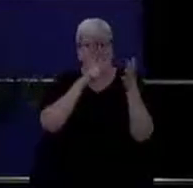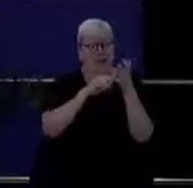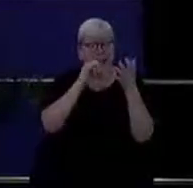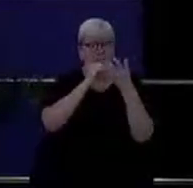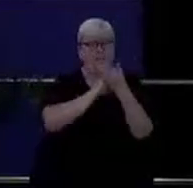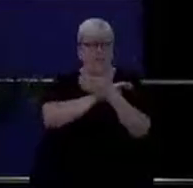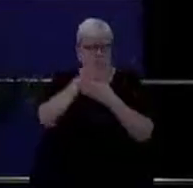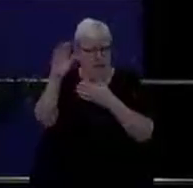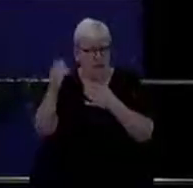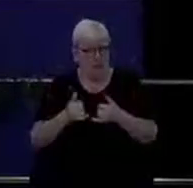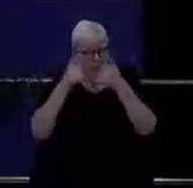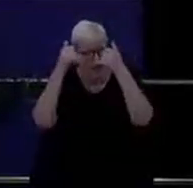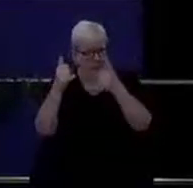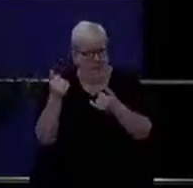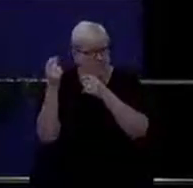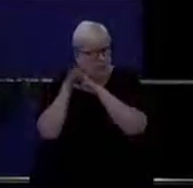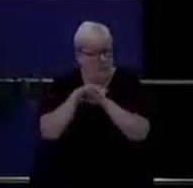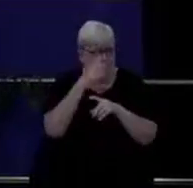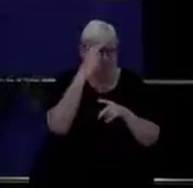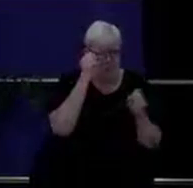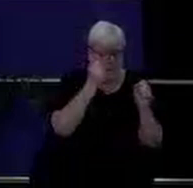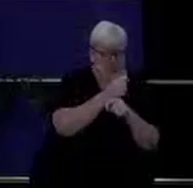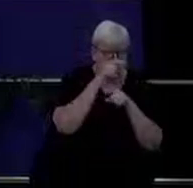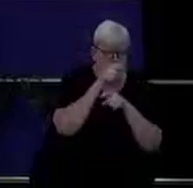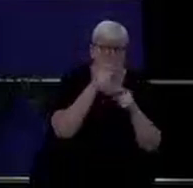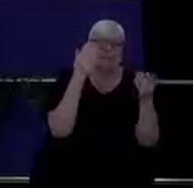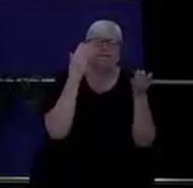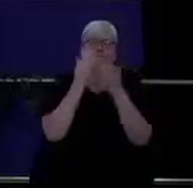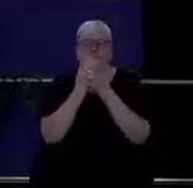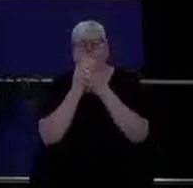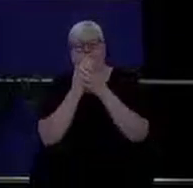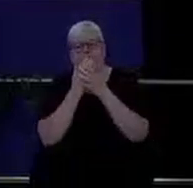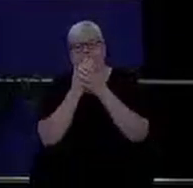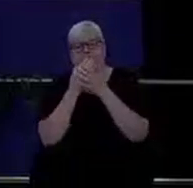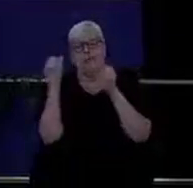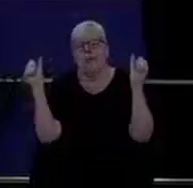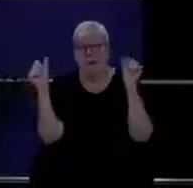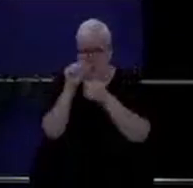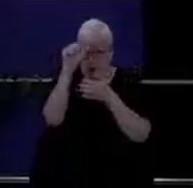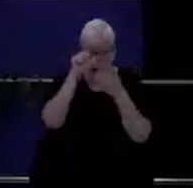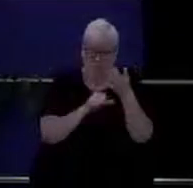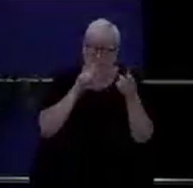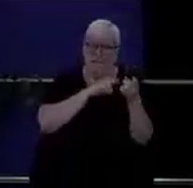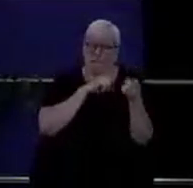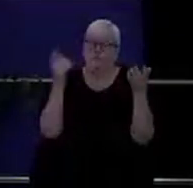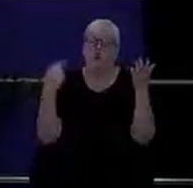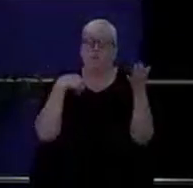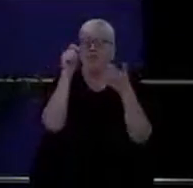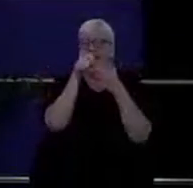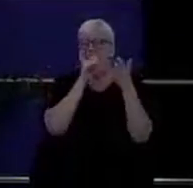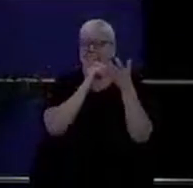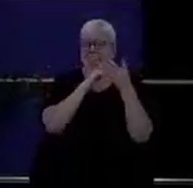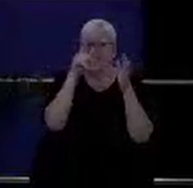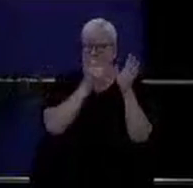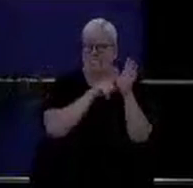did there. Nan Shepherd just filtered through all of this stuff, as well as being shortlisted for the Fitzcarraldo Essay Prize, which